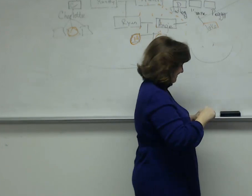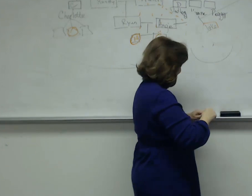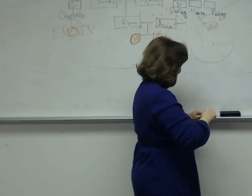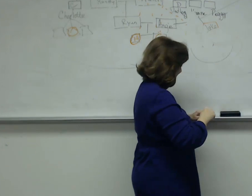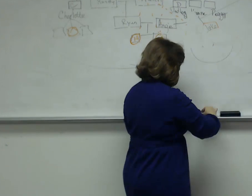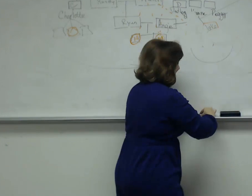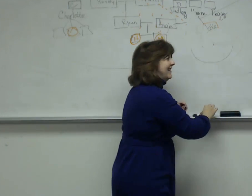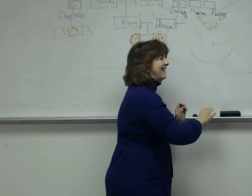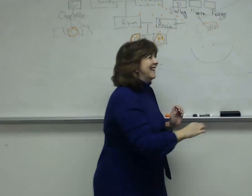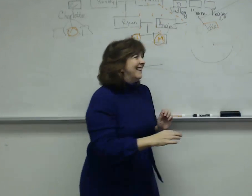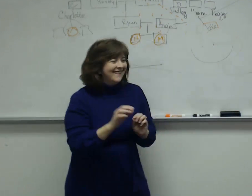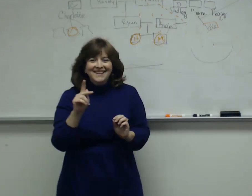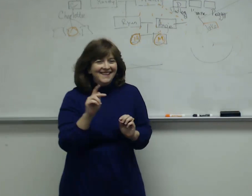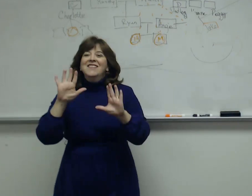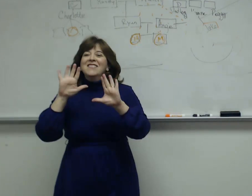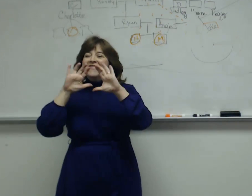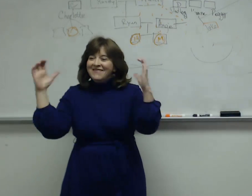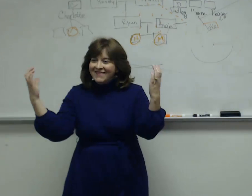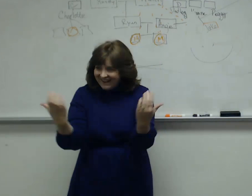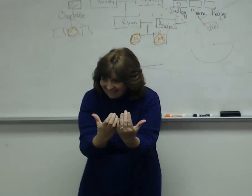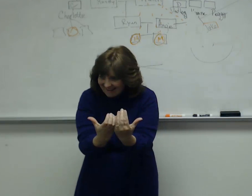Okay. We will have class.